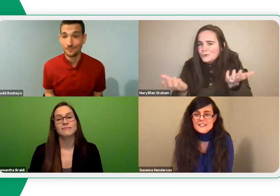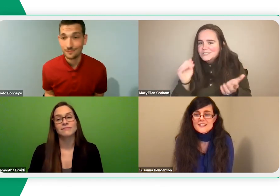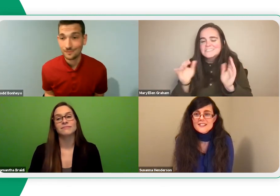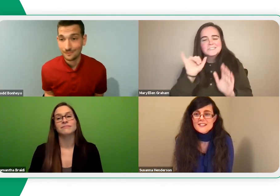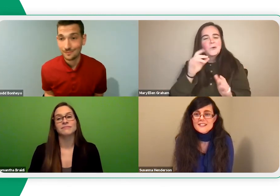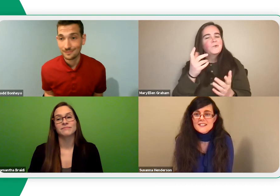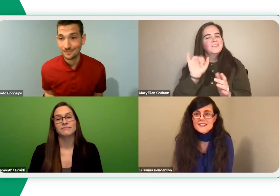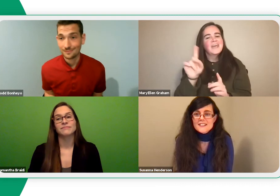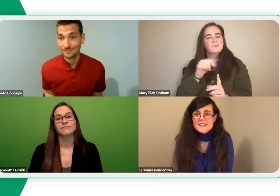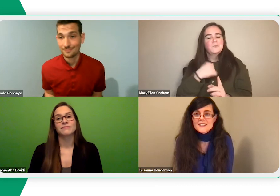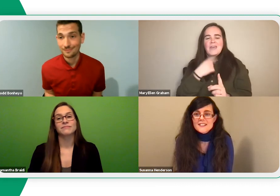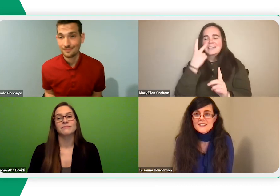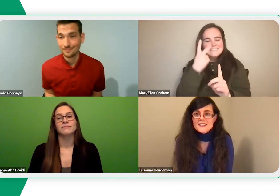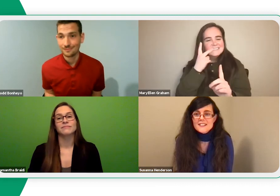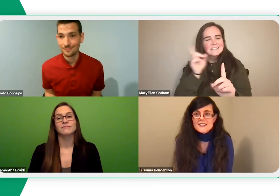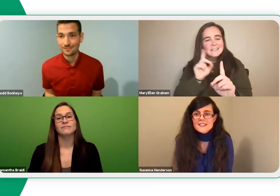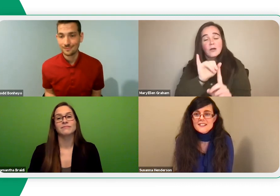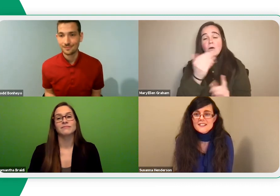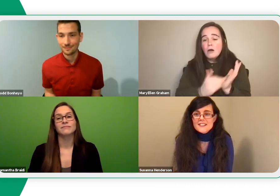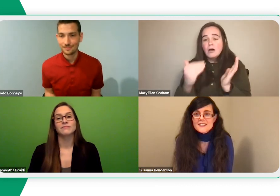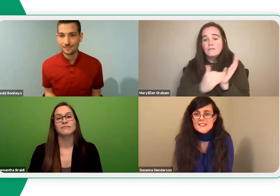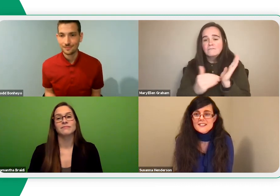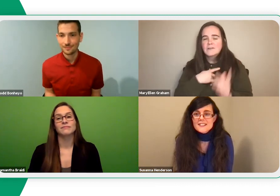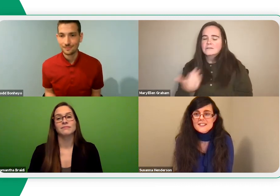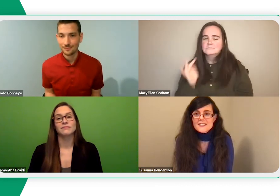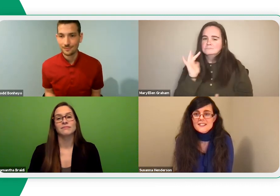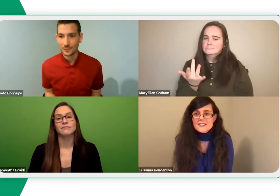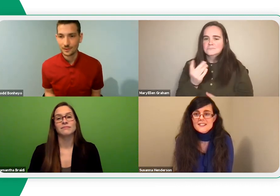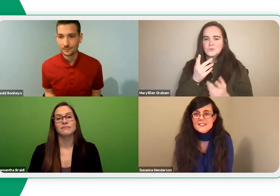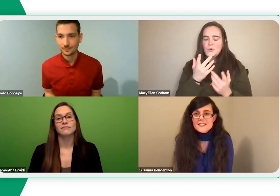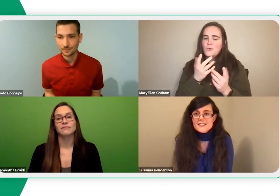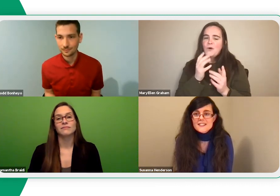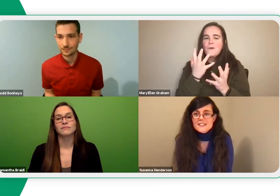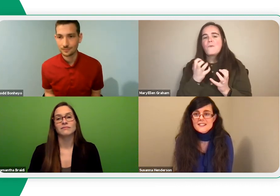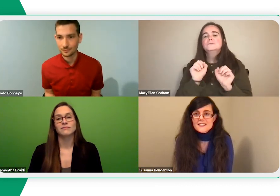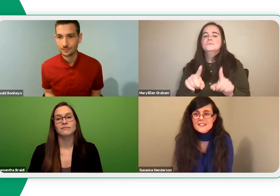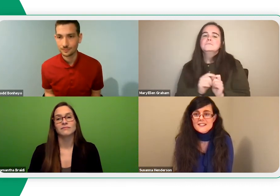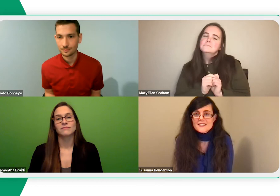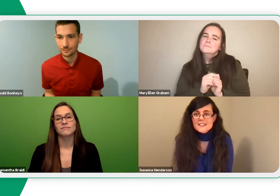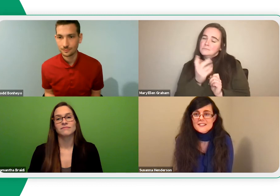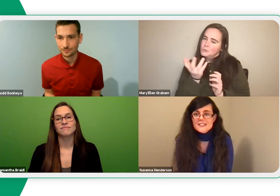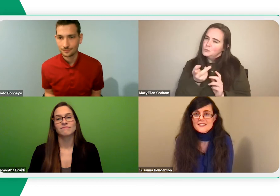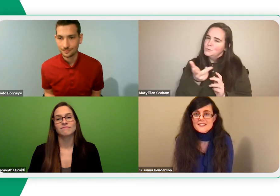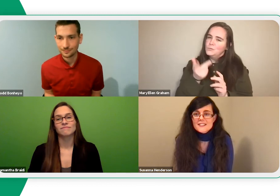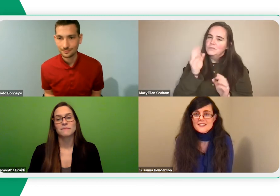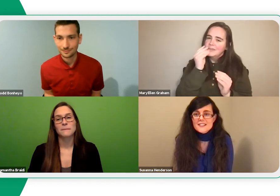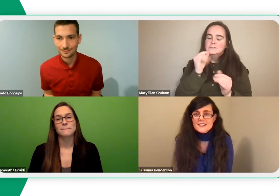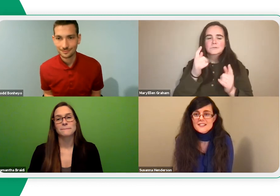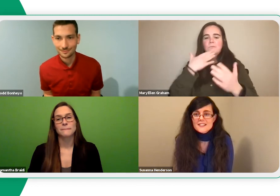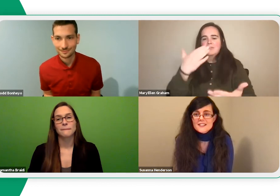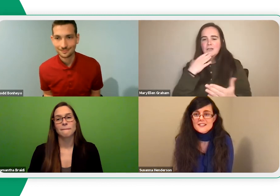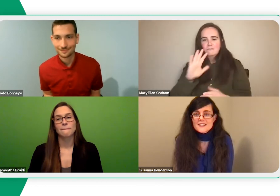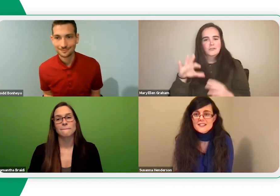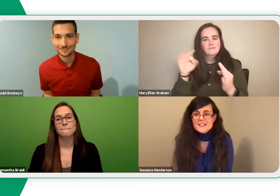debt by going to college. So, I mean, who's to say who's right and who's wrong in that situation? But that is something that I see